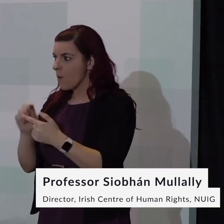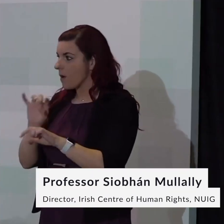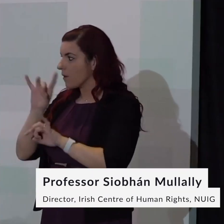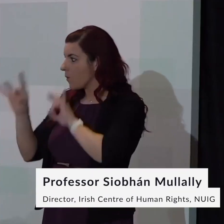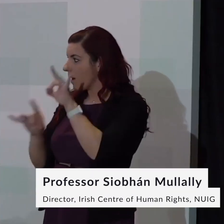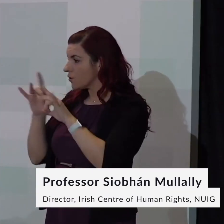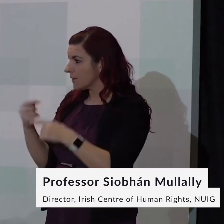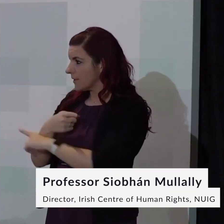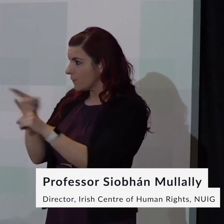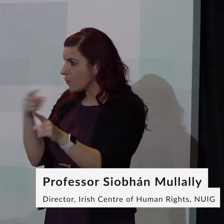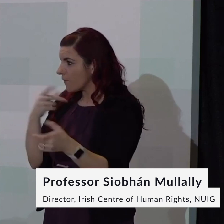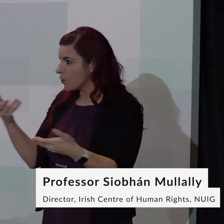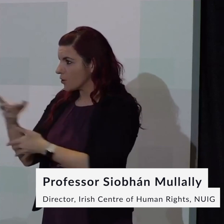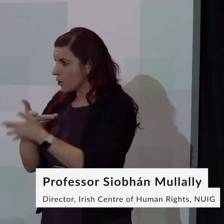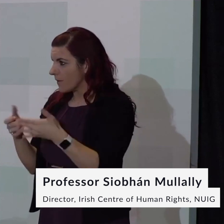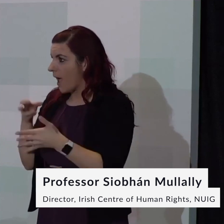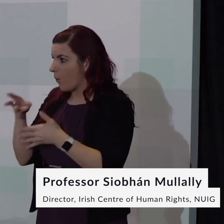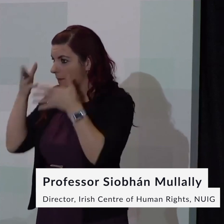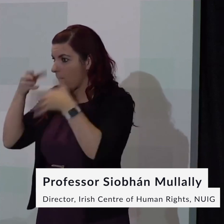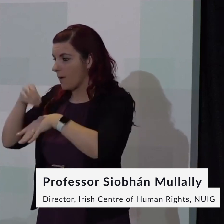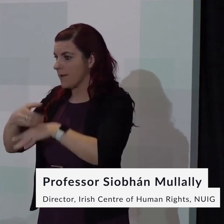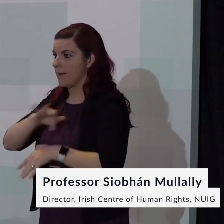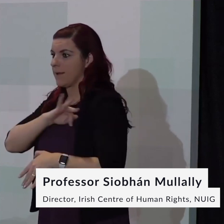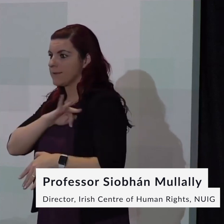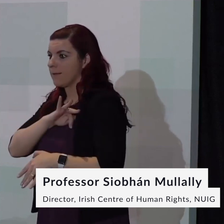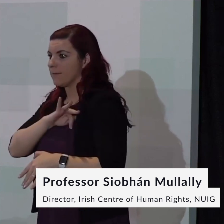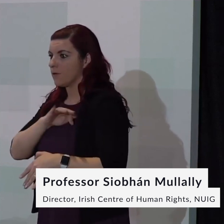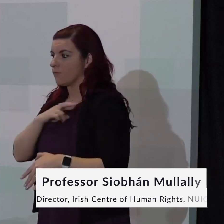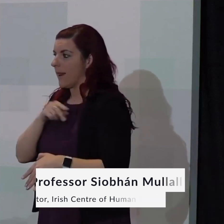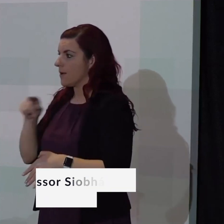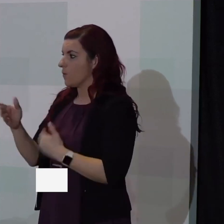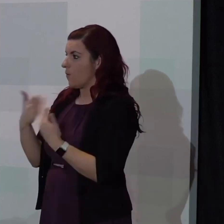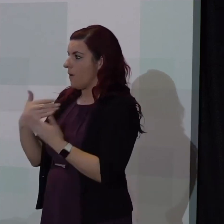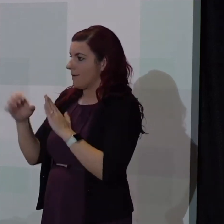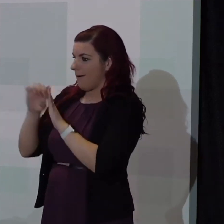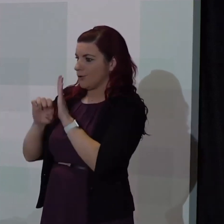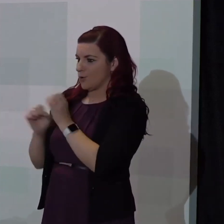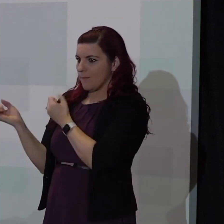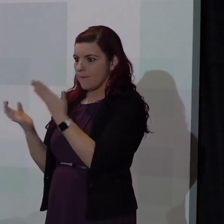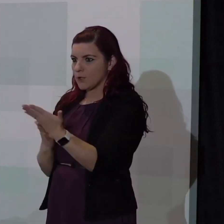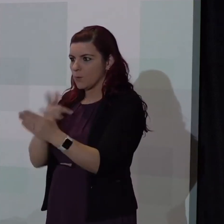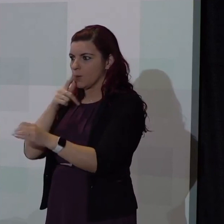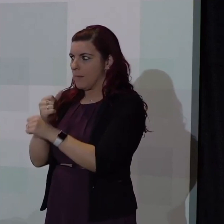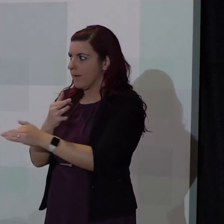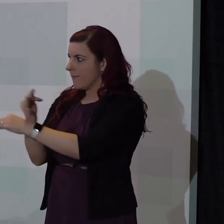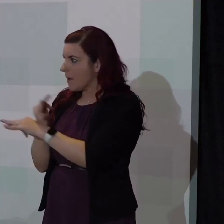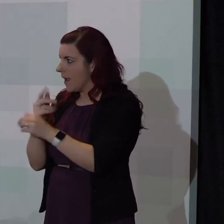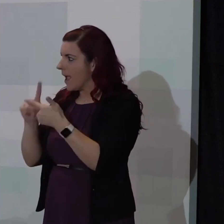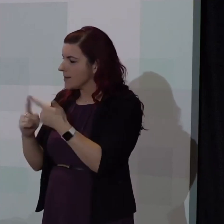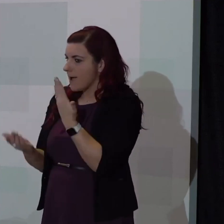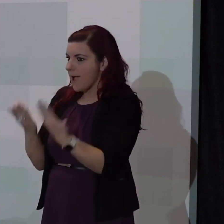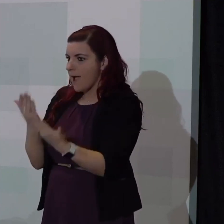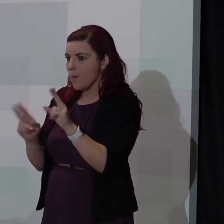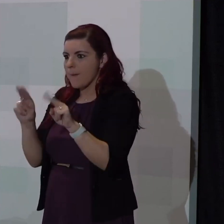for discussion and that I'm going to centre on really look at what our constitutional provisions are on the family and how those